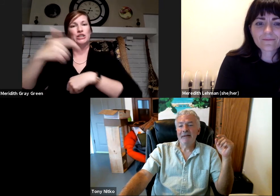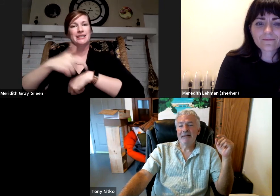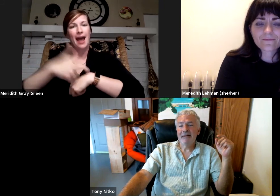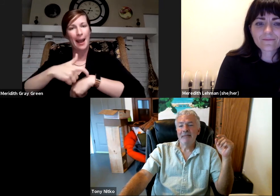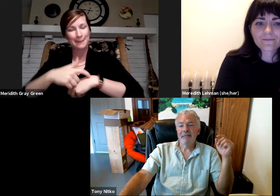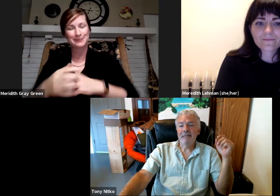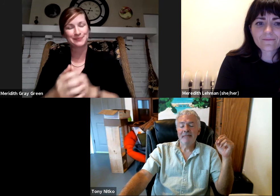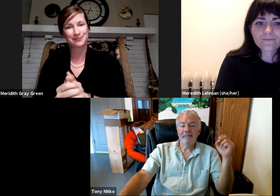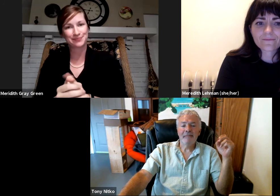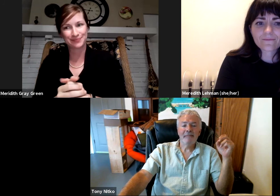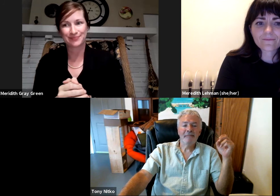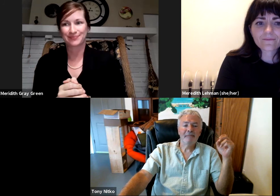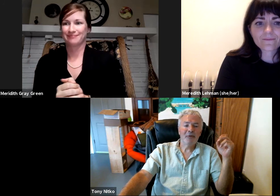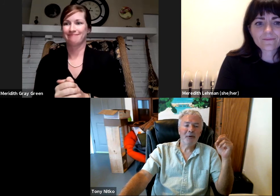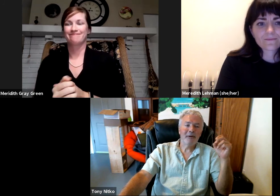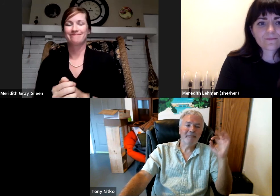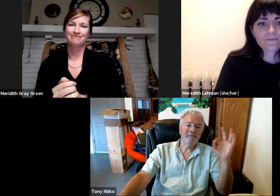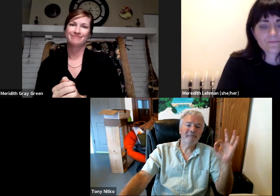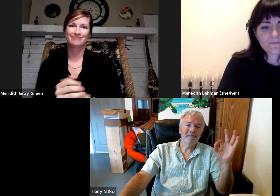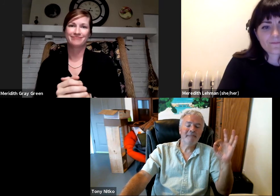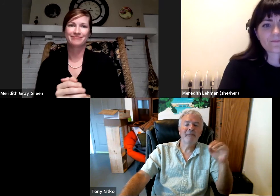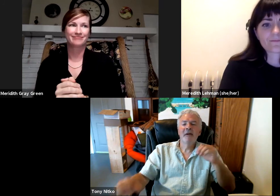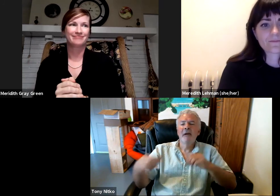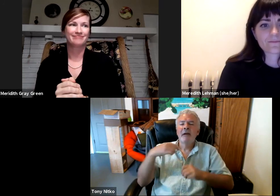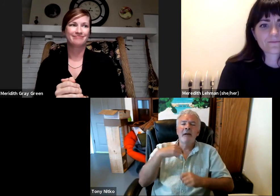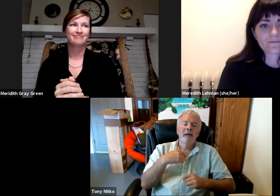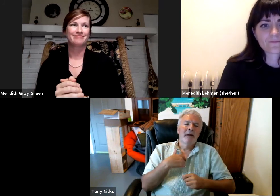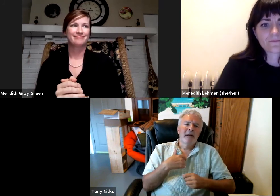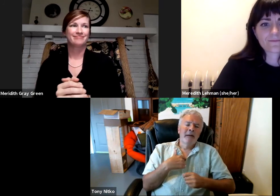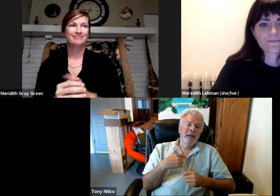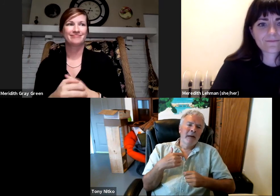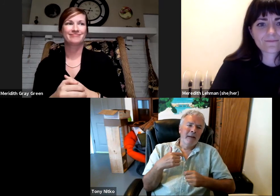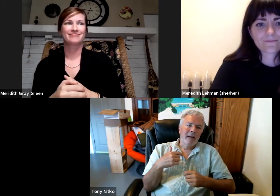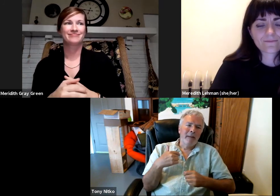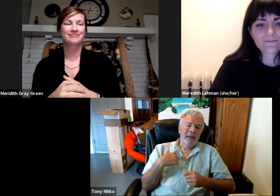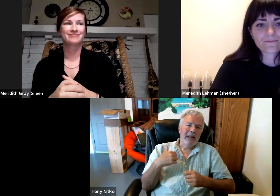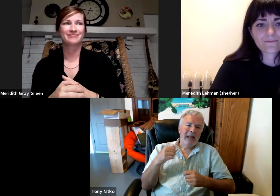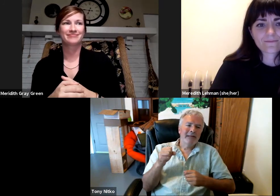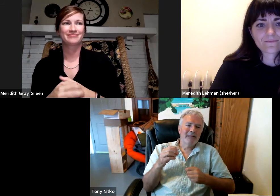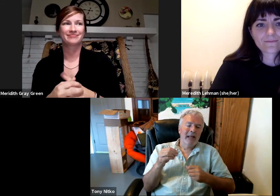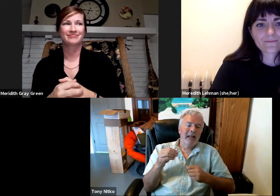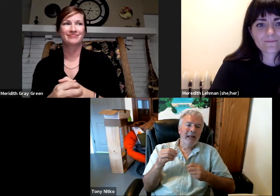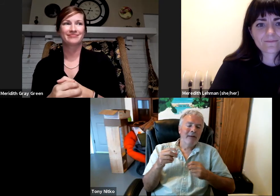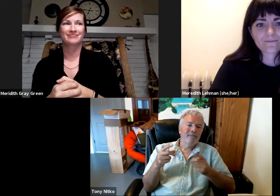Thank you so much for this coming with me on this tour, as this is my first time.